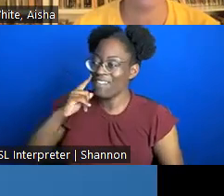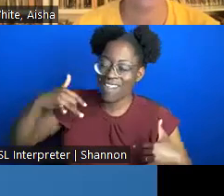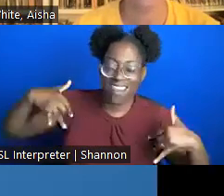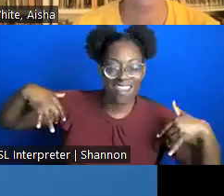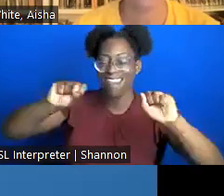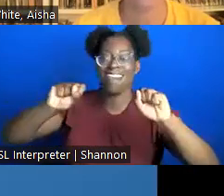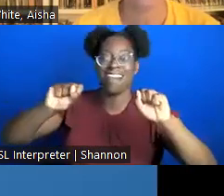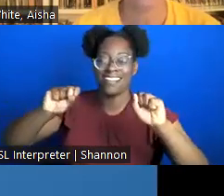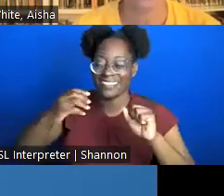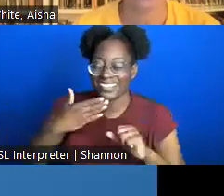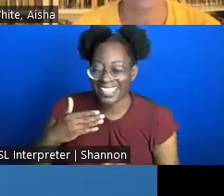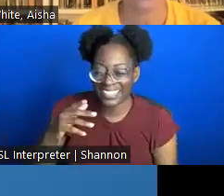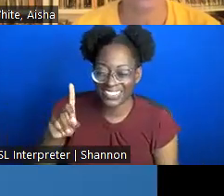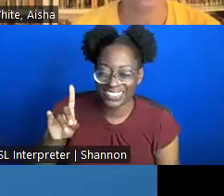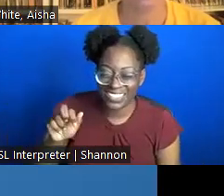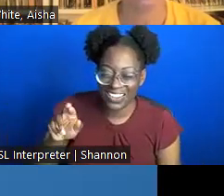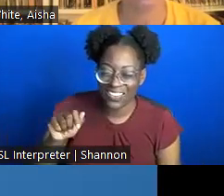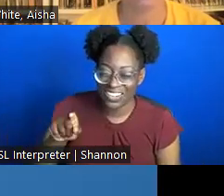Diara.